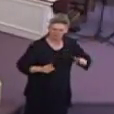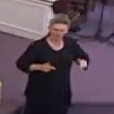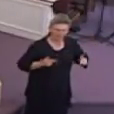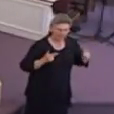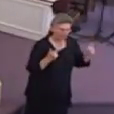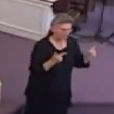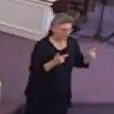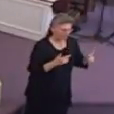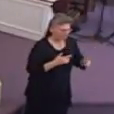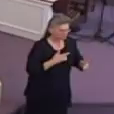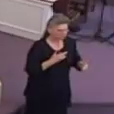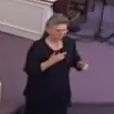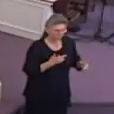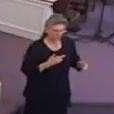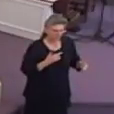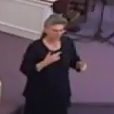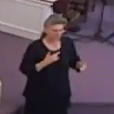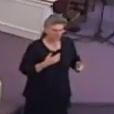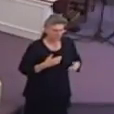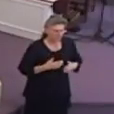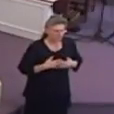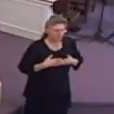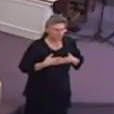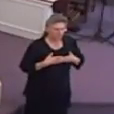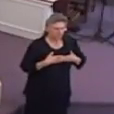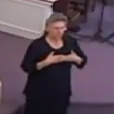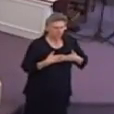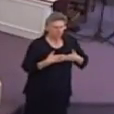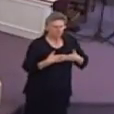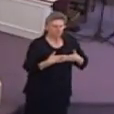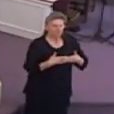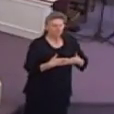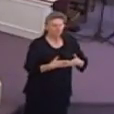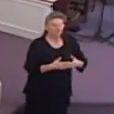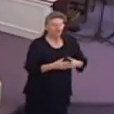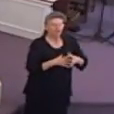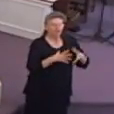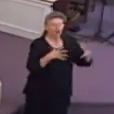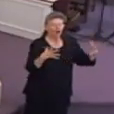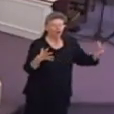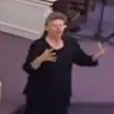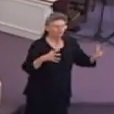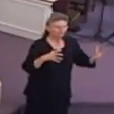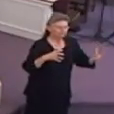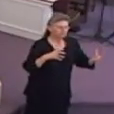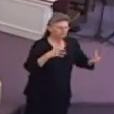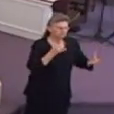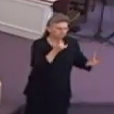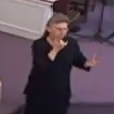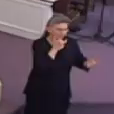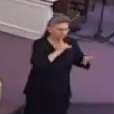she just felt like that she had breathed in the air of a million misfits.